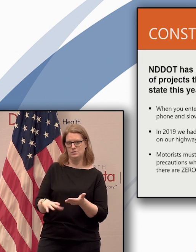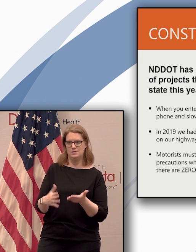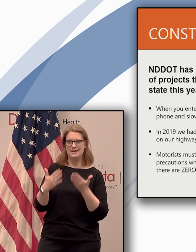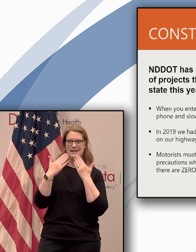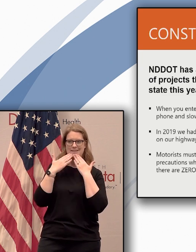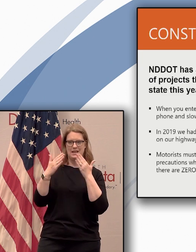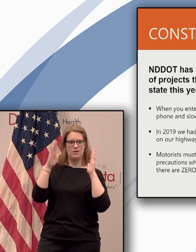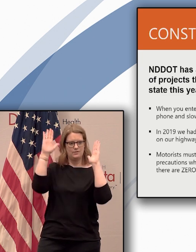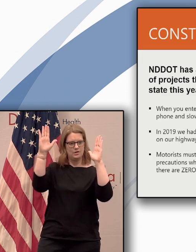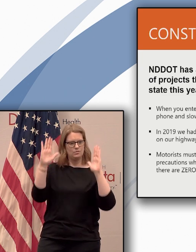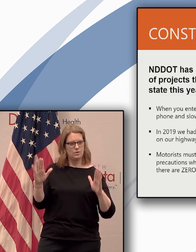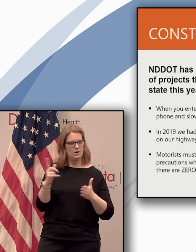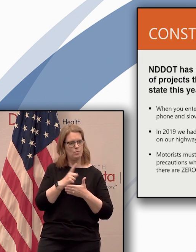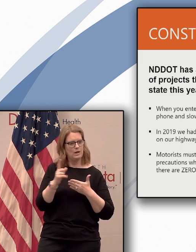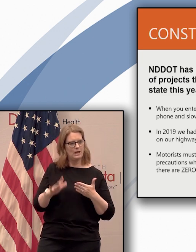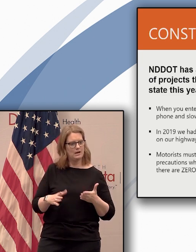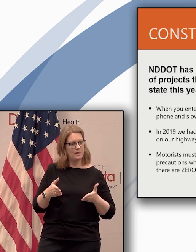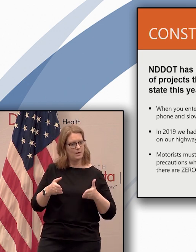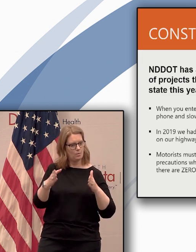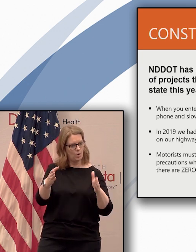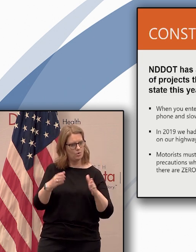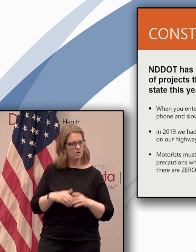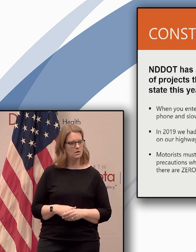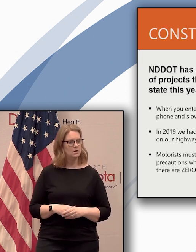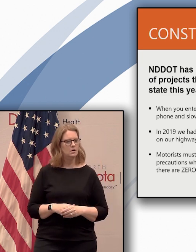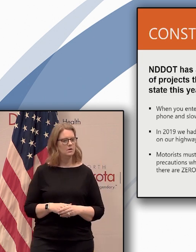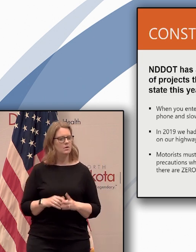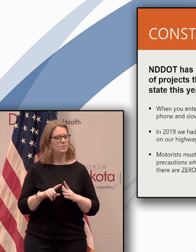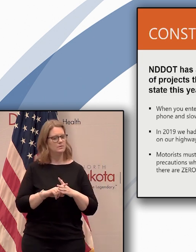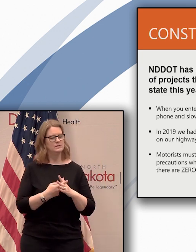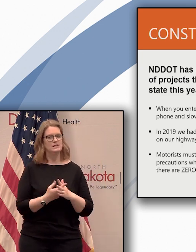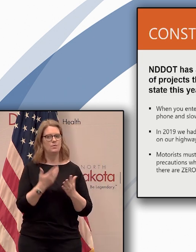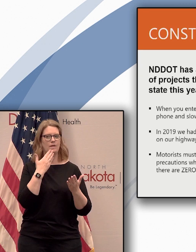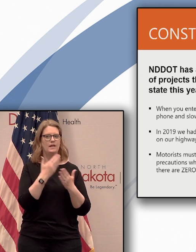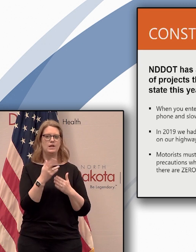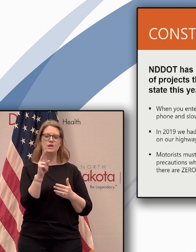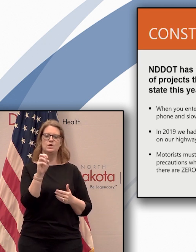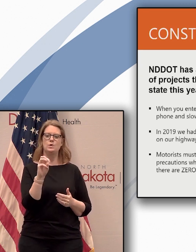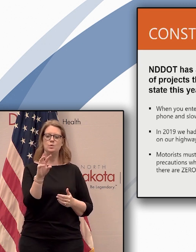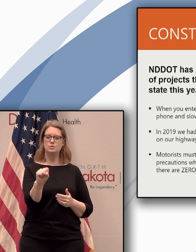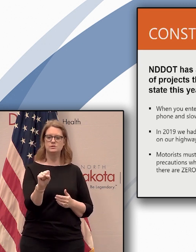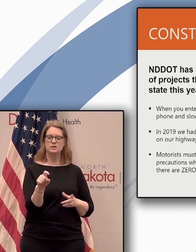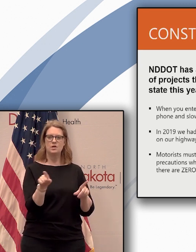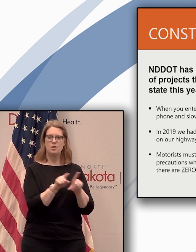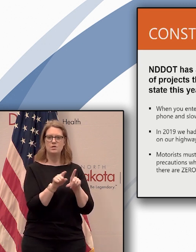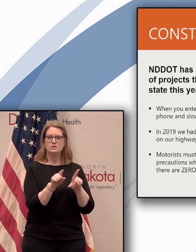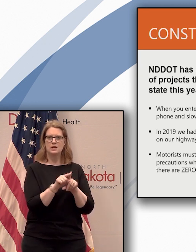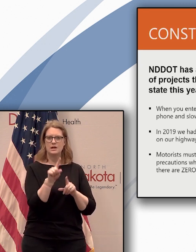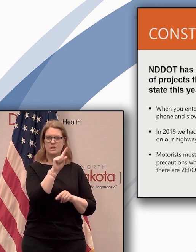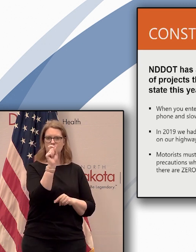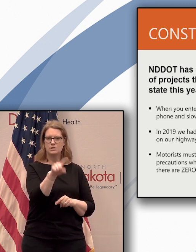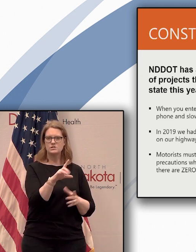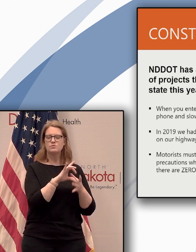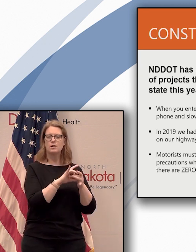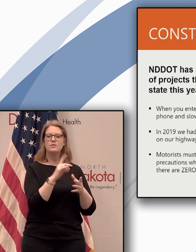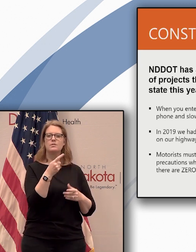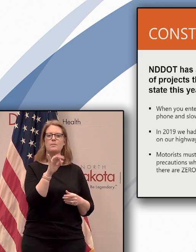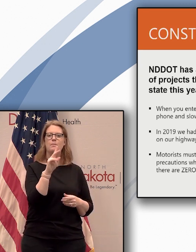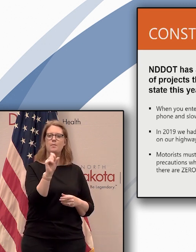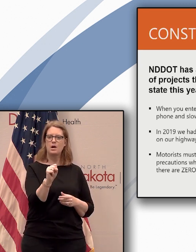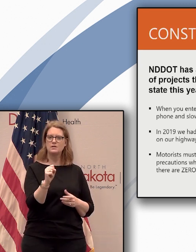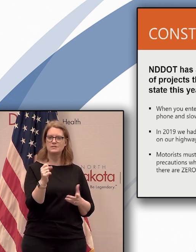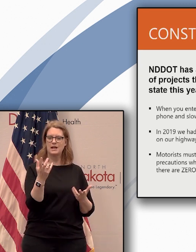a great weekend on the road. When we move into the good news piece, we've also had questions about parks and historical